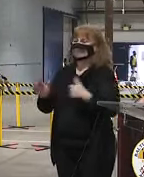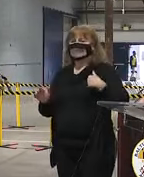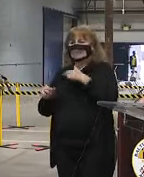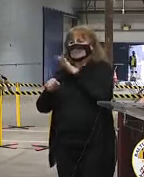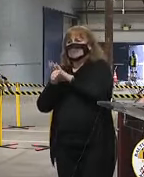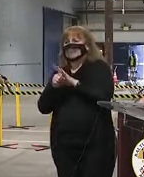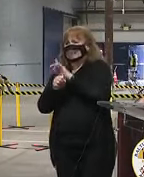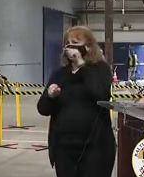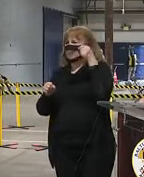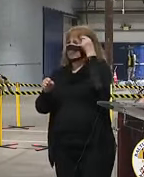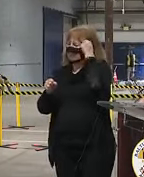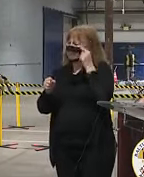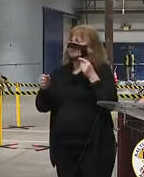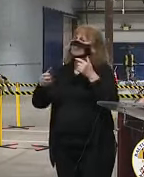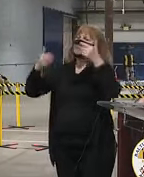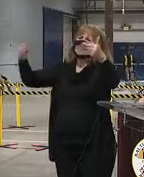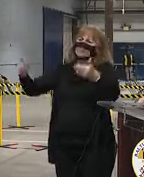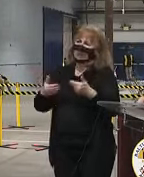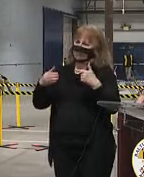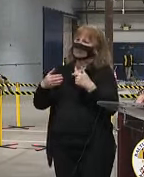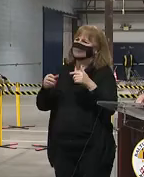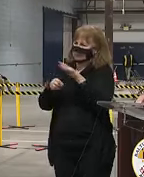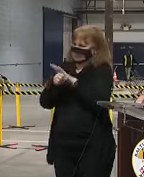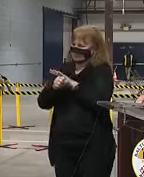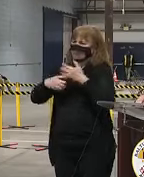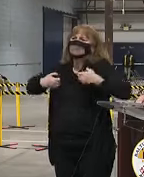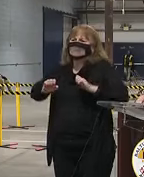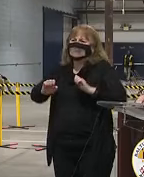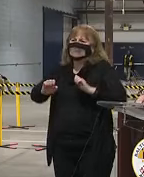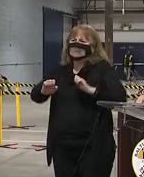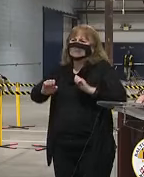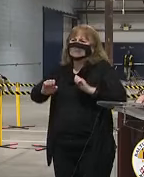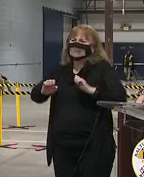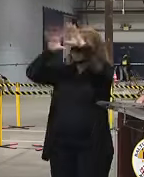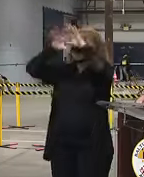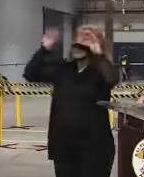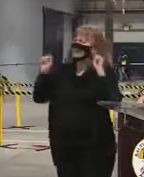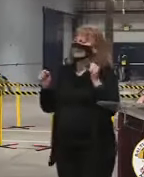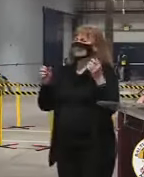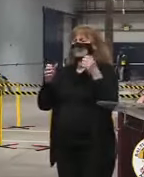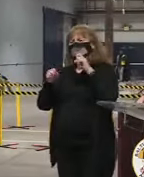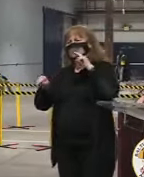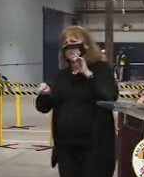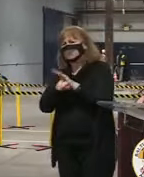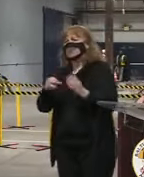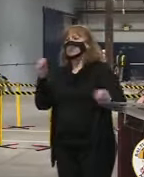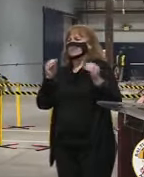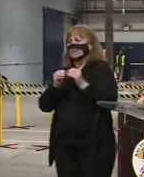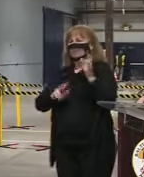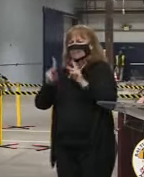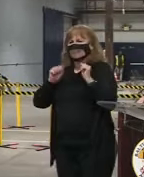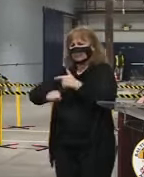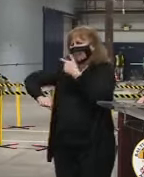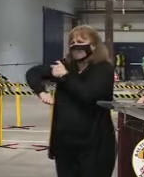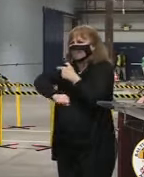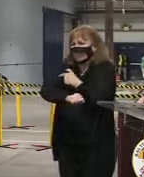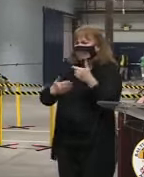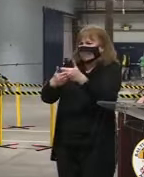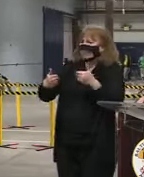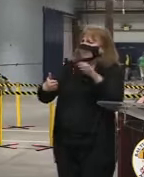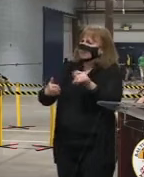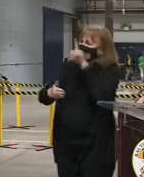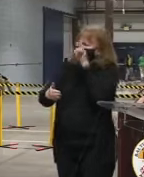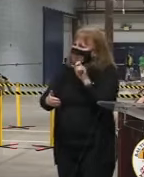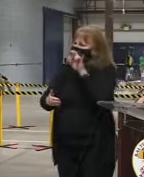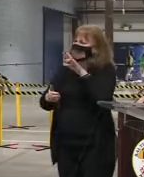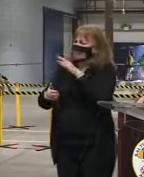this new effort from President Biden to ensure that more of our residents can be vaccinated, that they can be vaccinated sooner, and that they